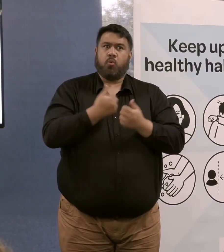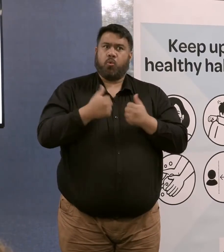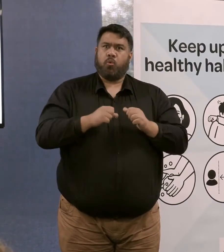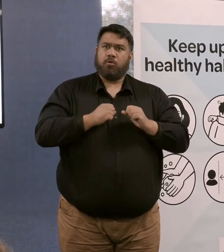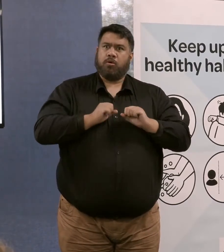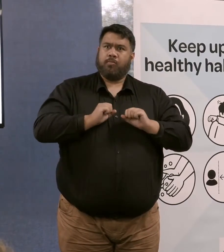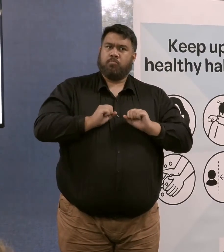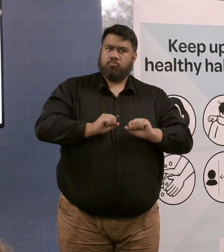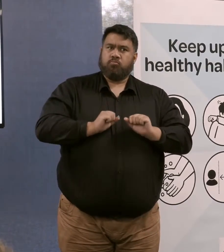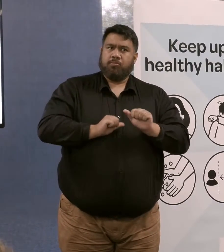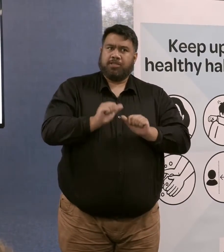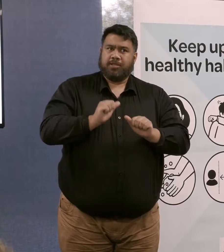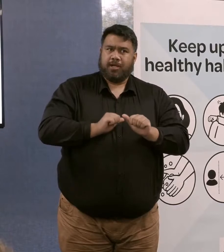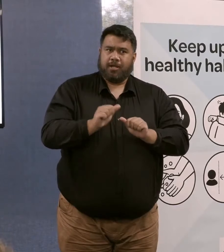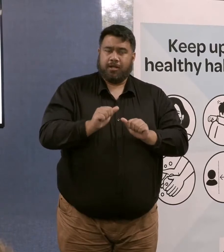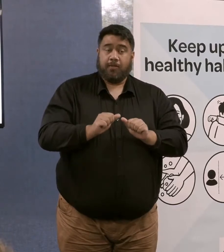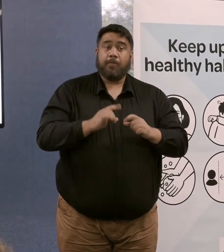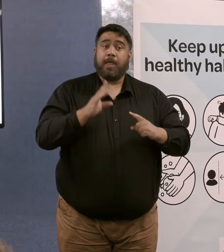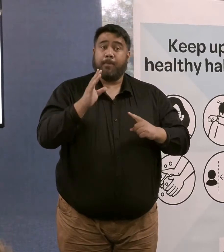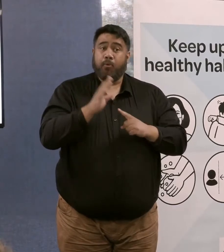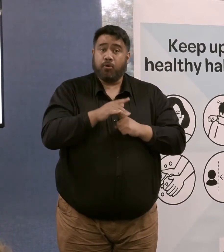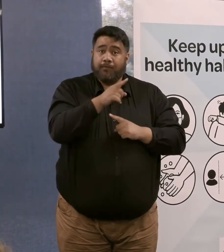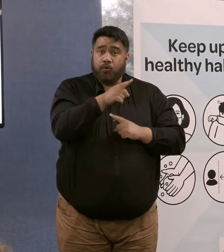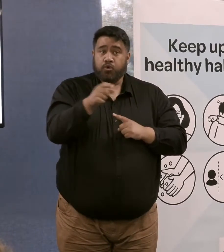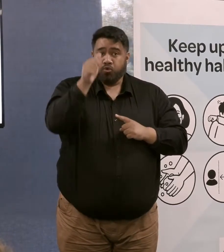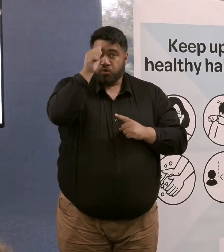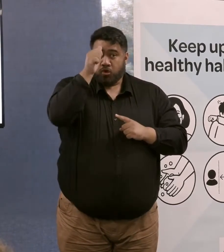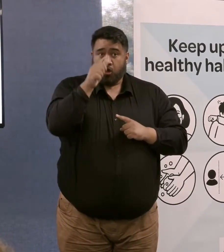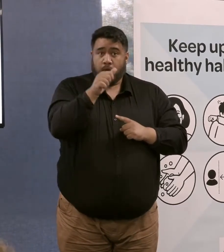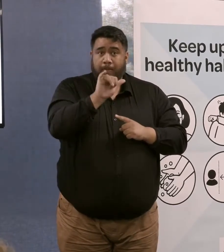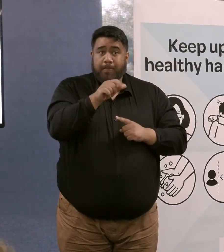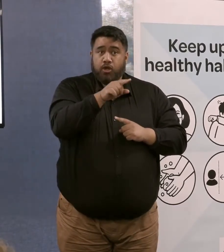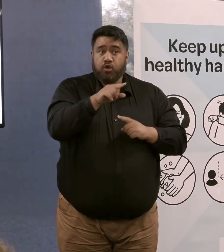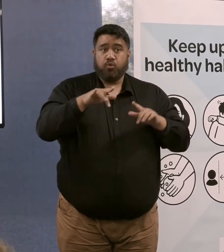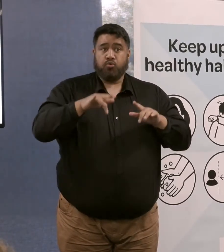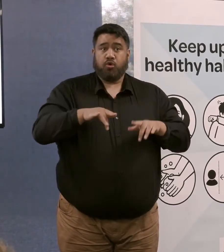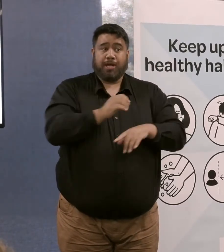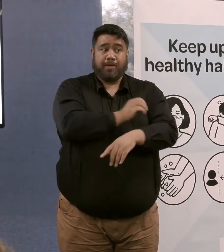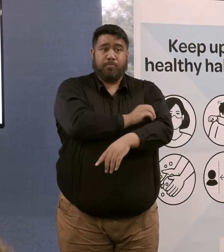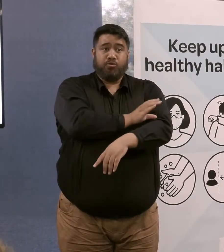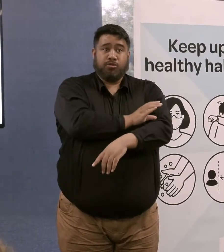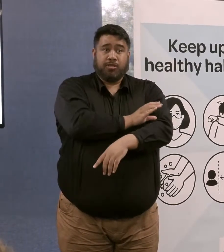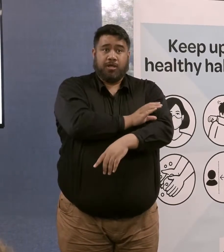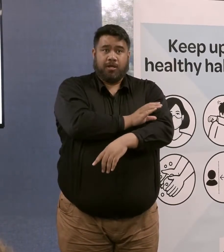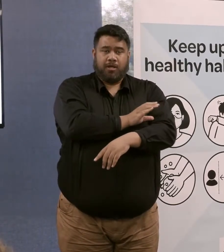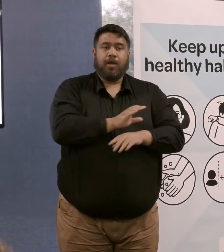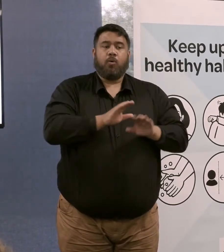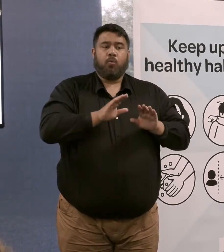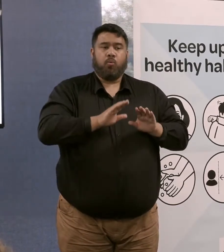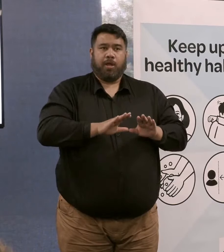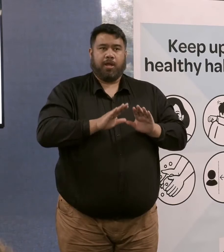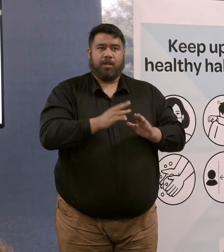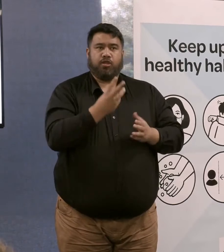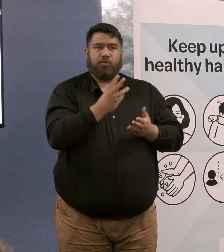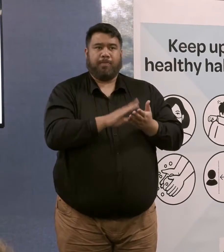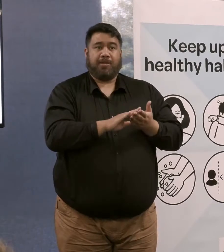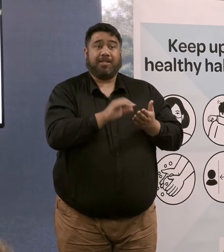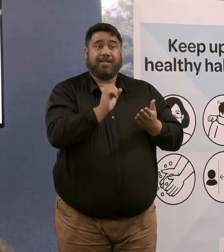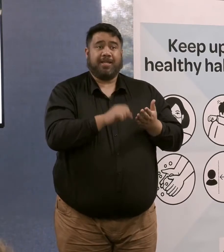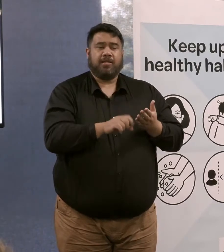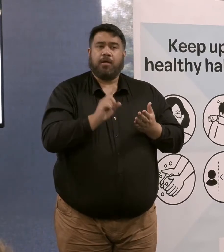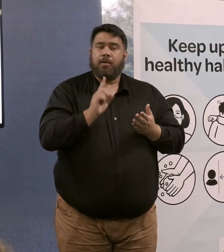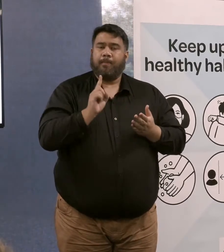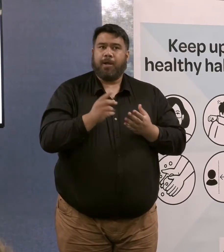been infected over the recent months and who may not have had their booster. Yes, our advice is to wait 3 months, but it is absolutely